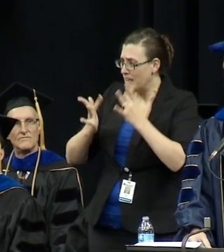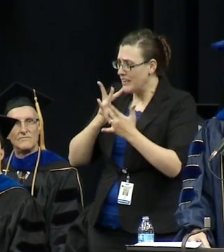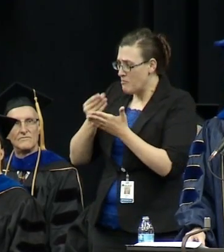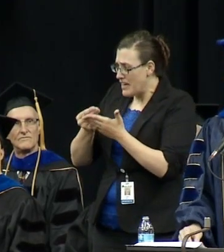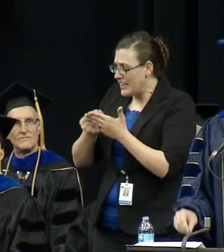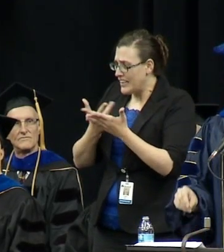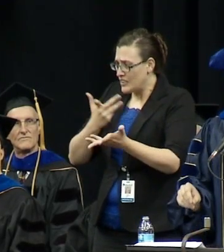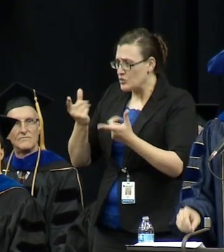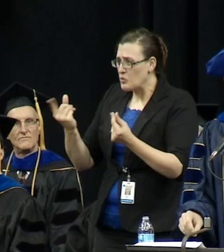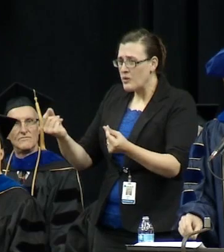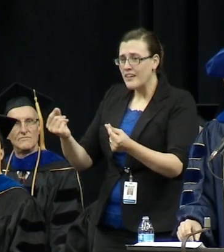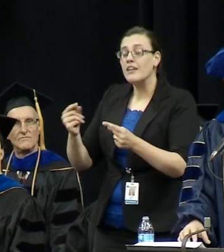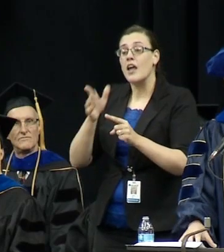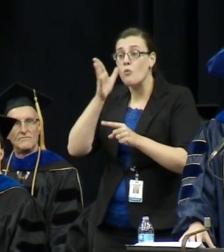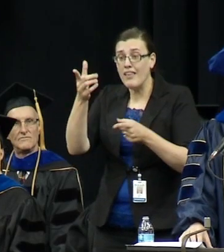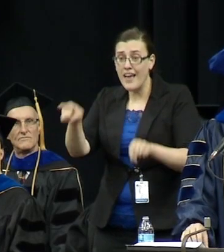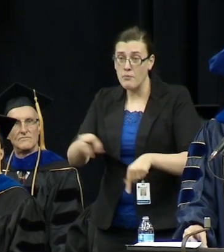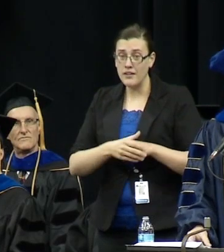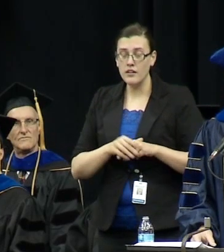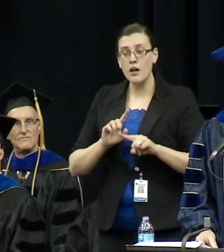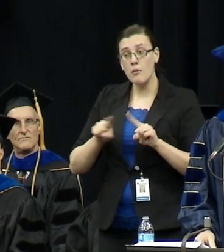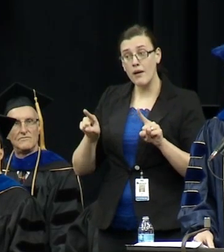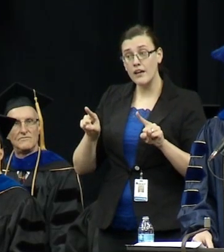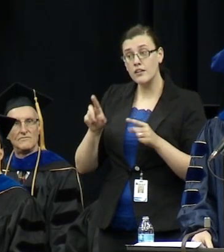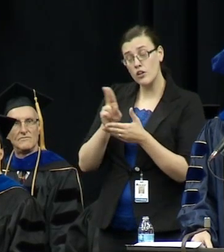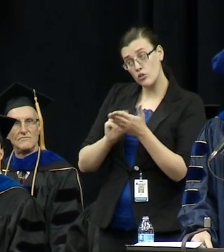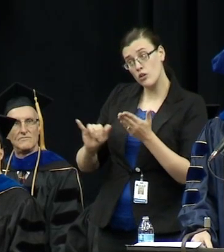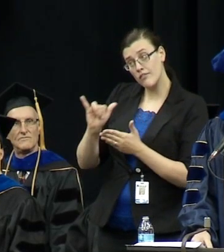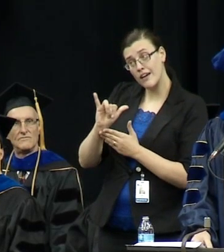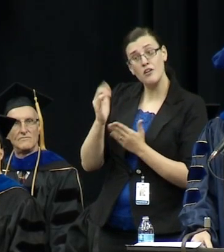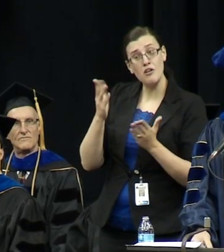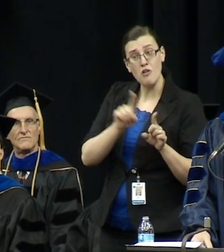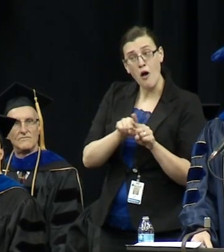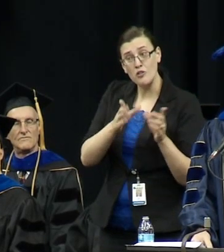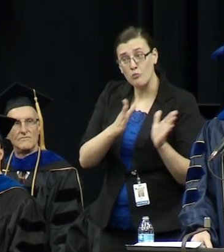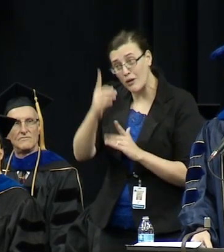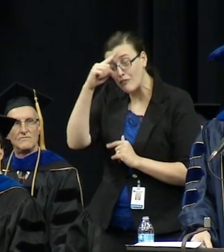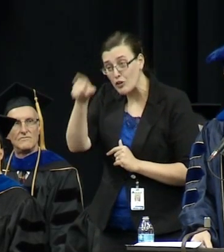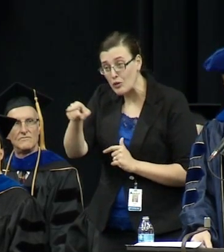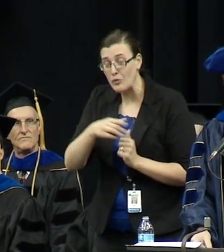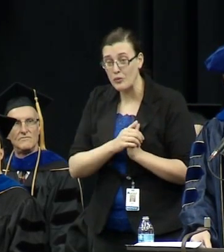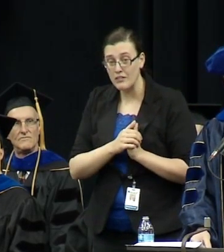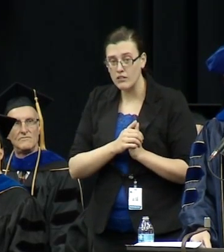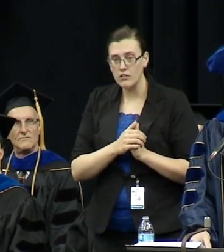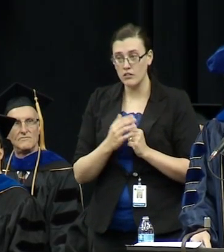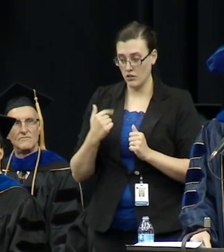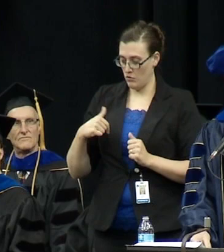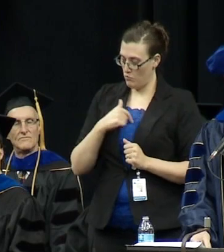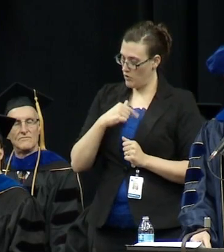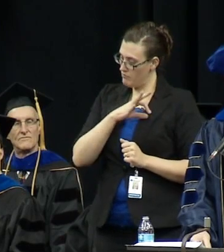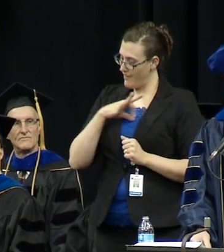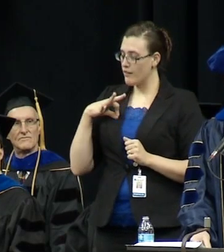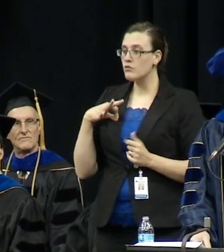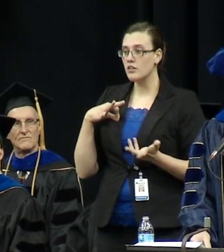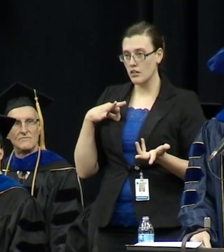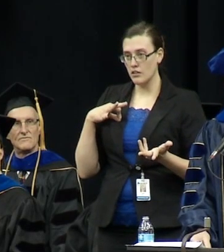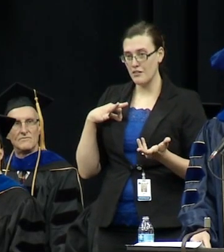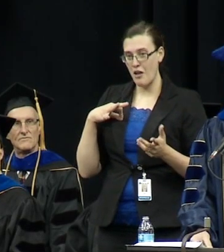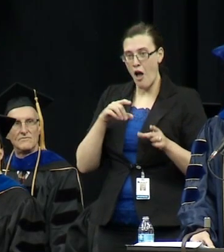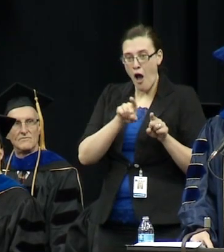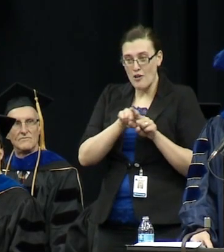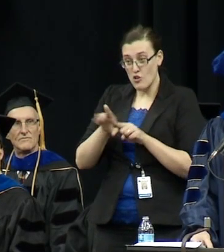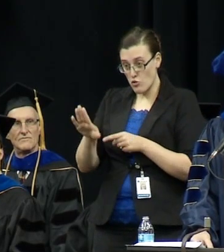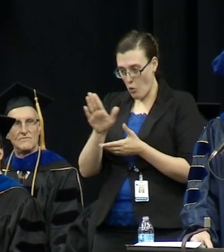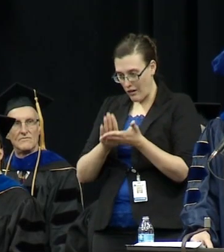believe it or not, the University of Iowa has prepared you for this as well. Because we, the faculty, and your